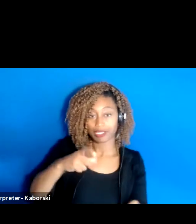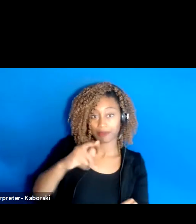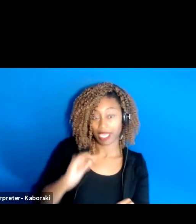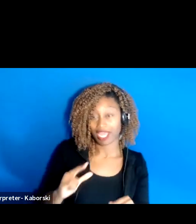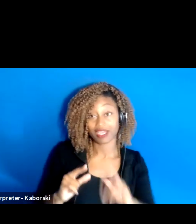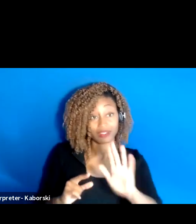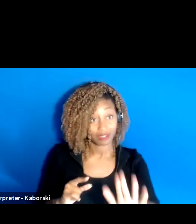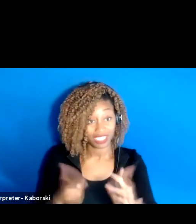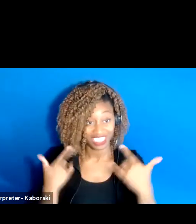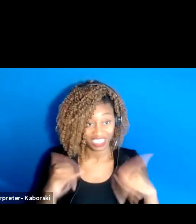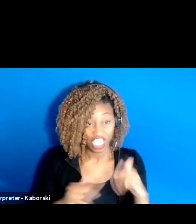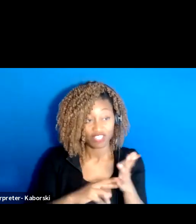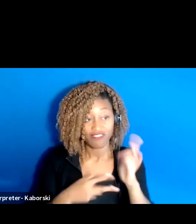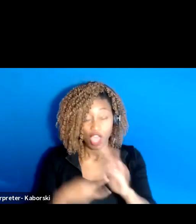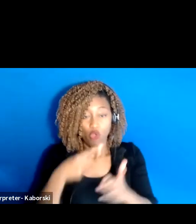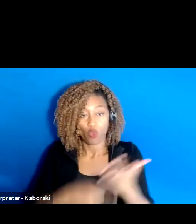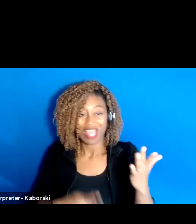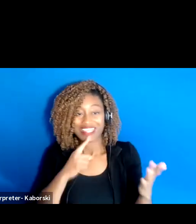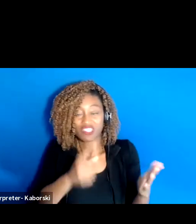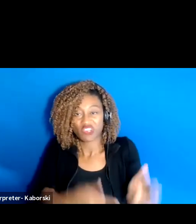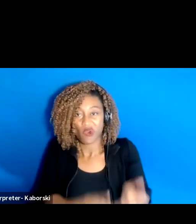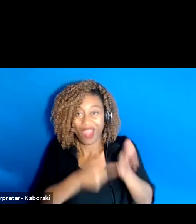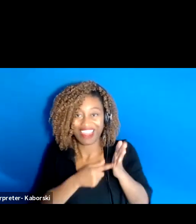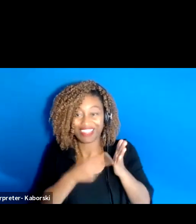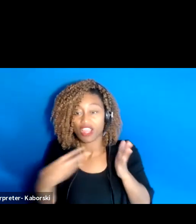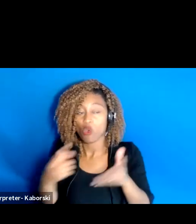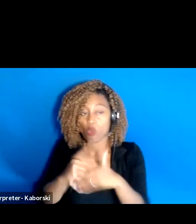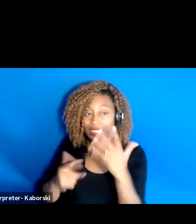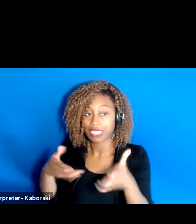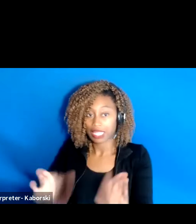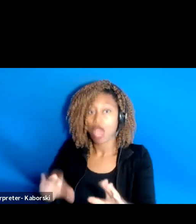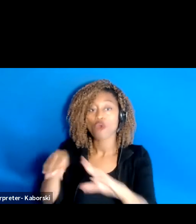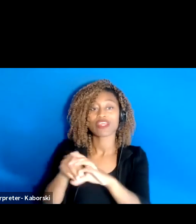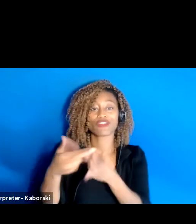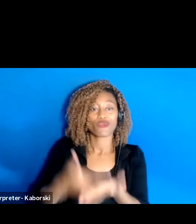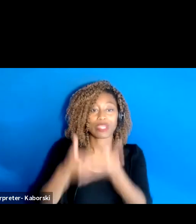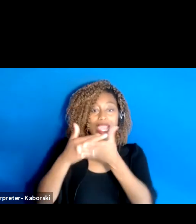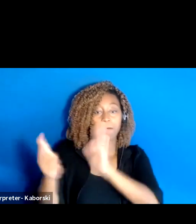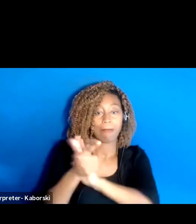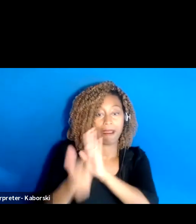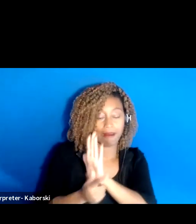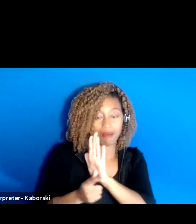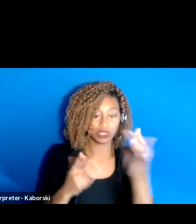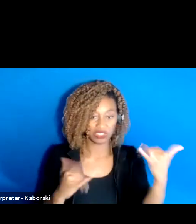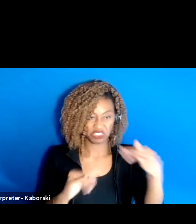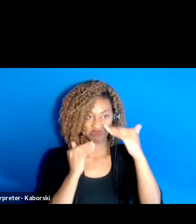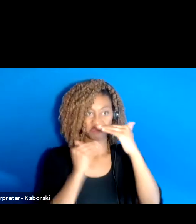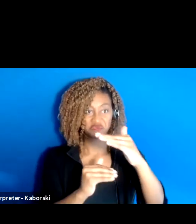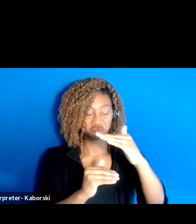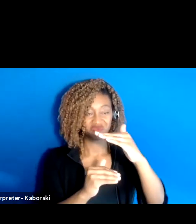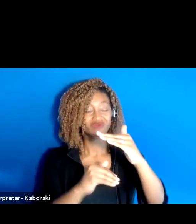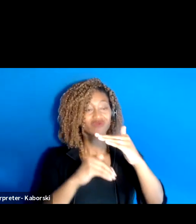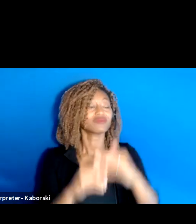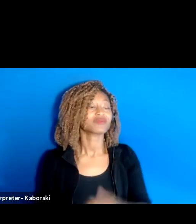still defined to what is required and what is allowed in the Rehab Act. Next